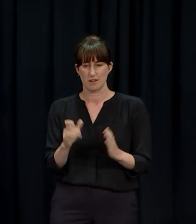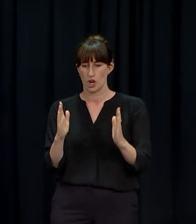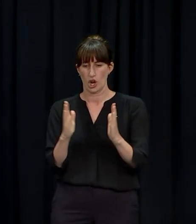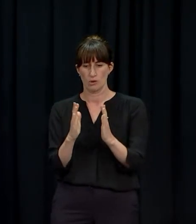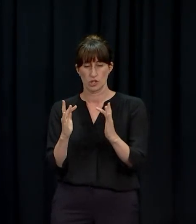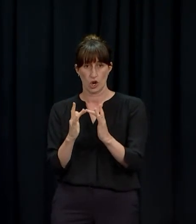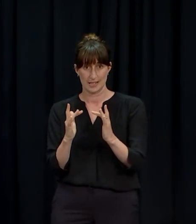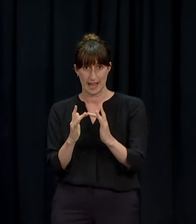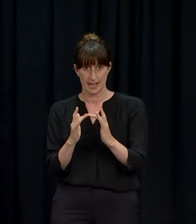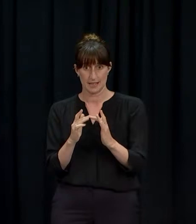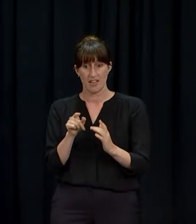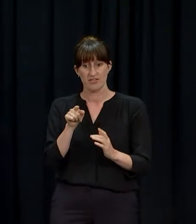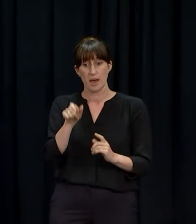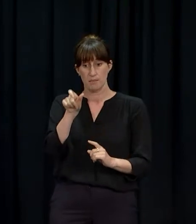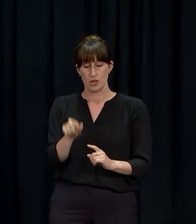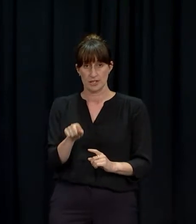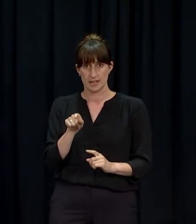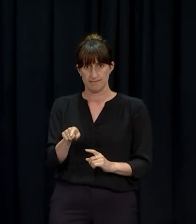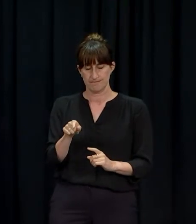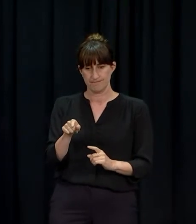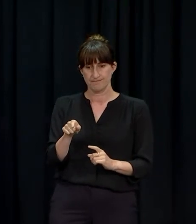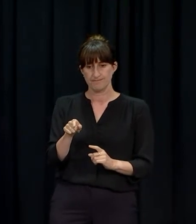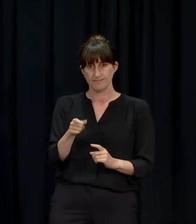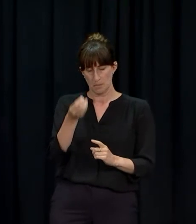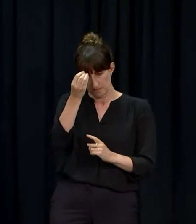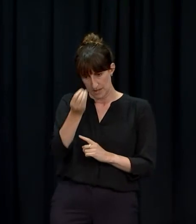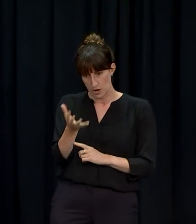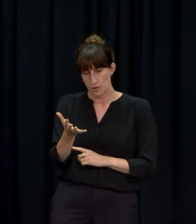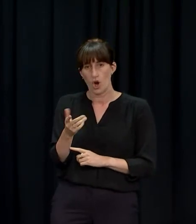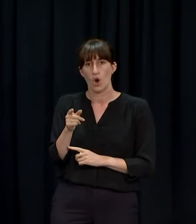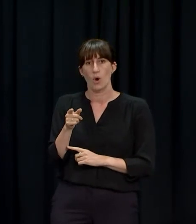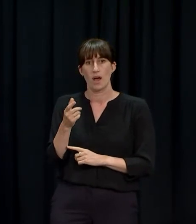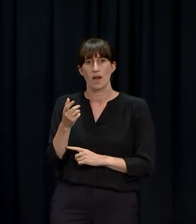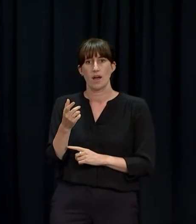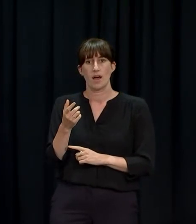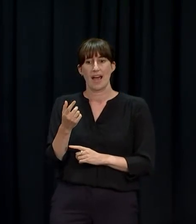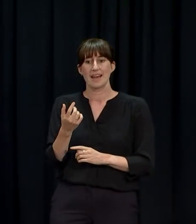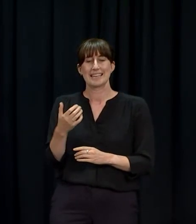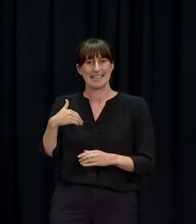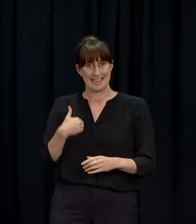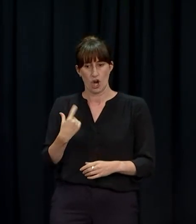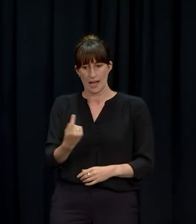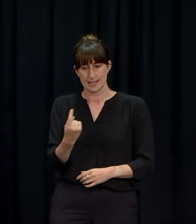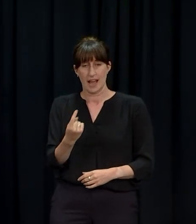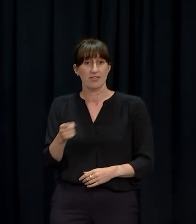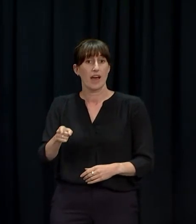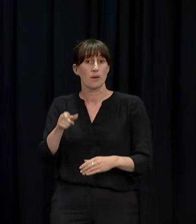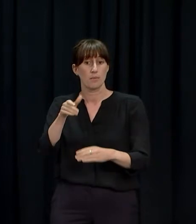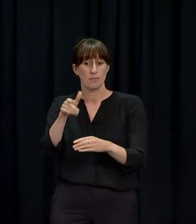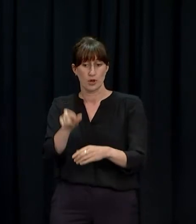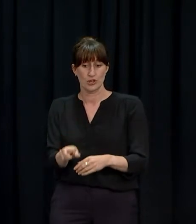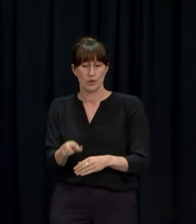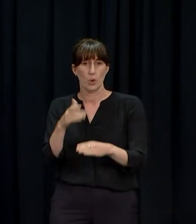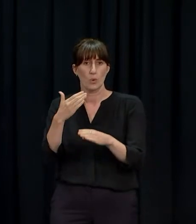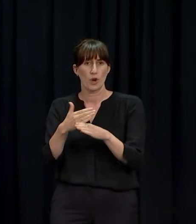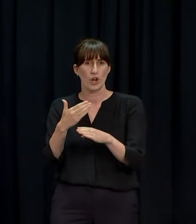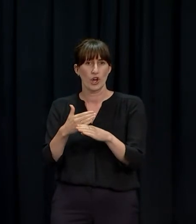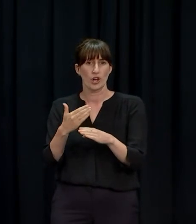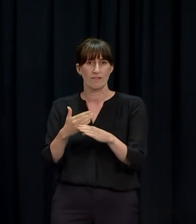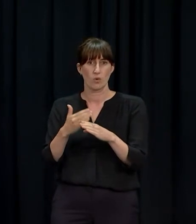has told their business that they are a close contact and they've been told by health officials to isolate. The the business owner has said you need to